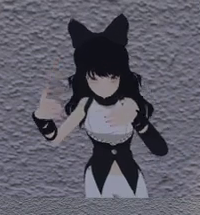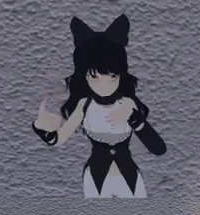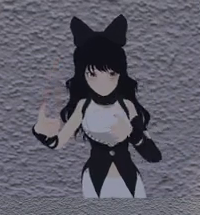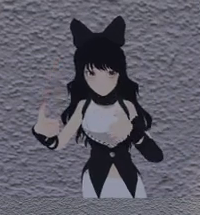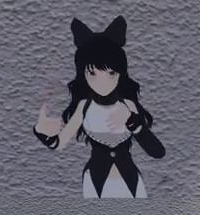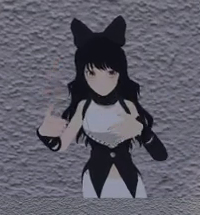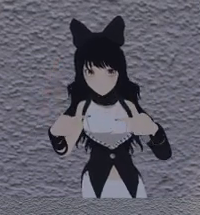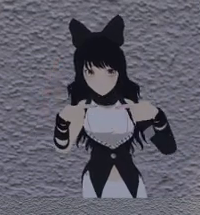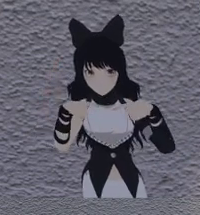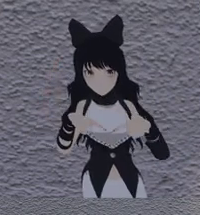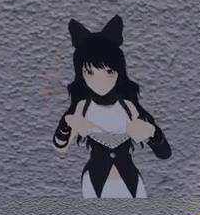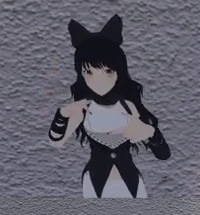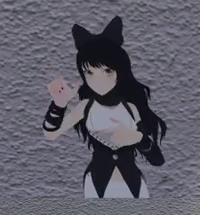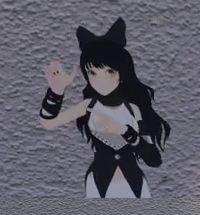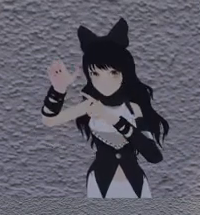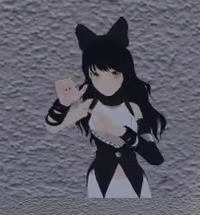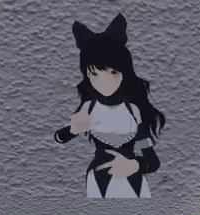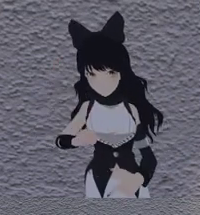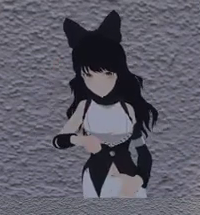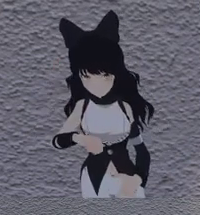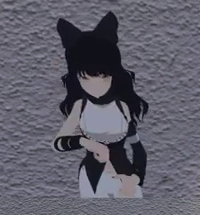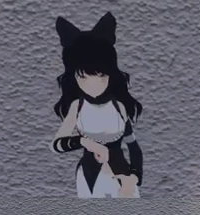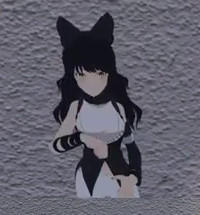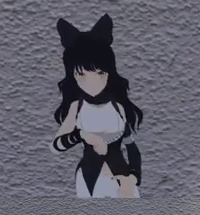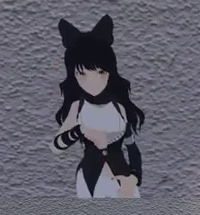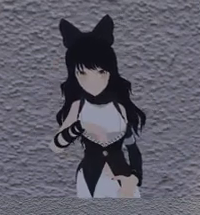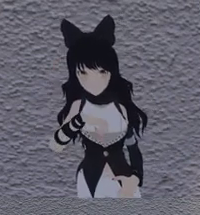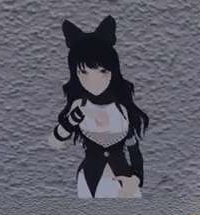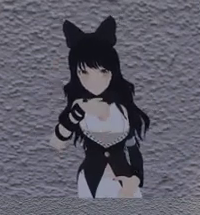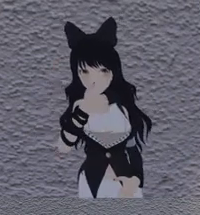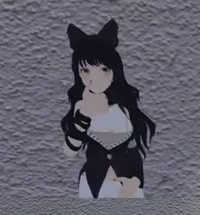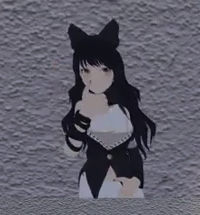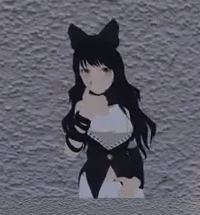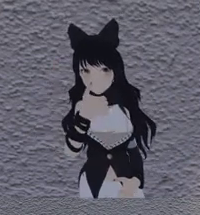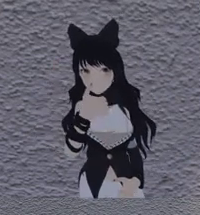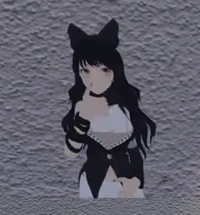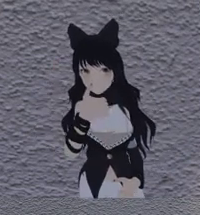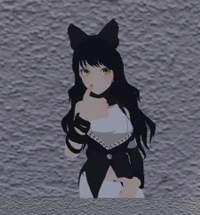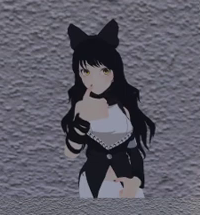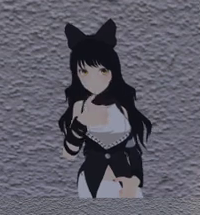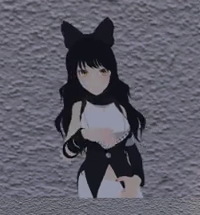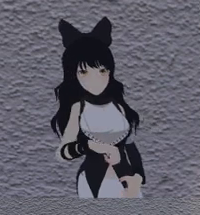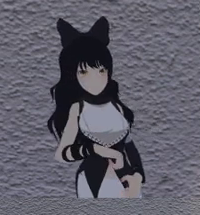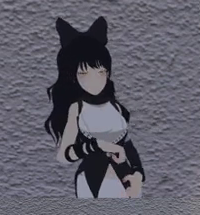Now, what's this sign? Thumbs up right on the chest. Proud.